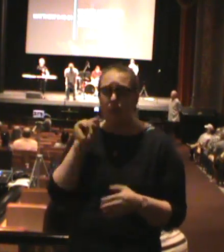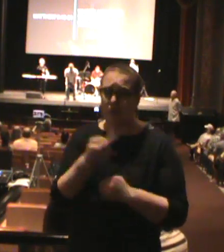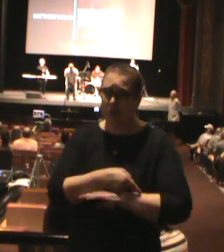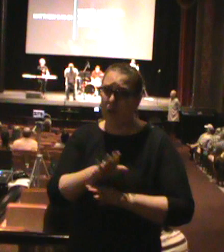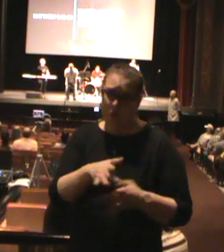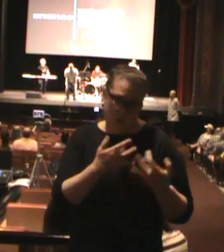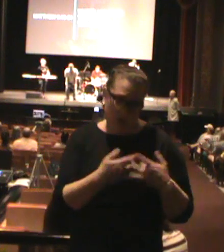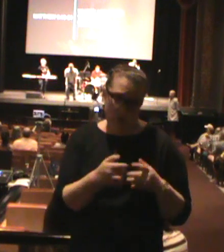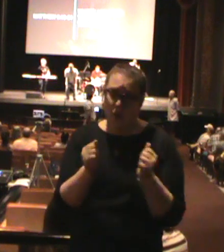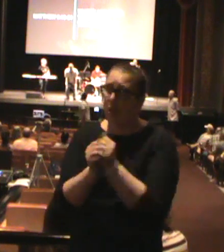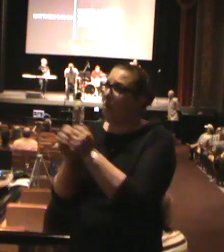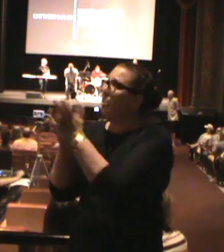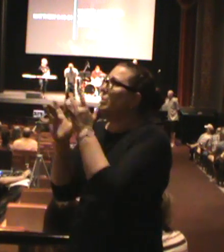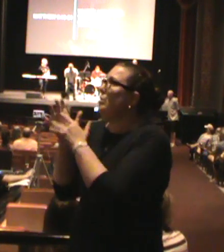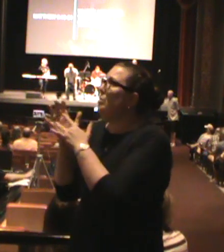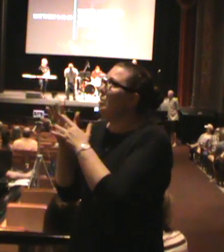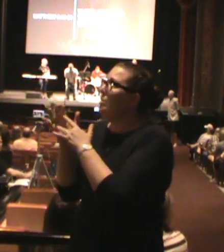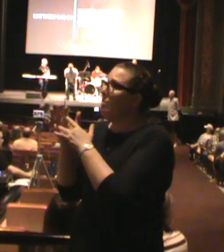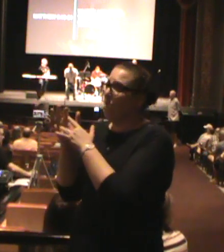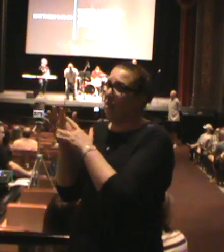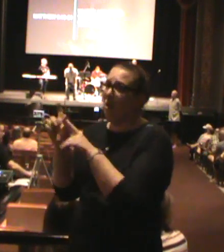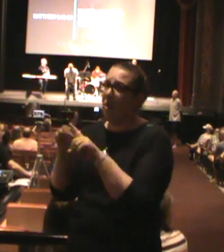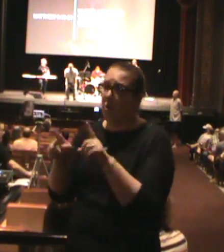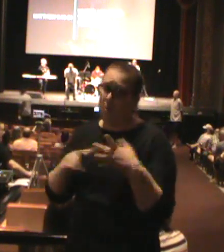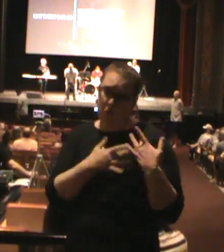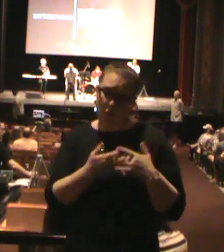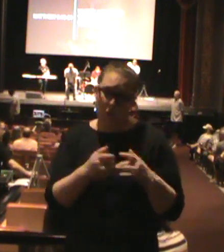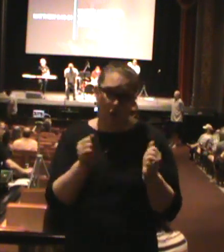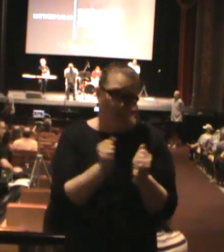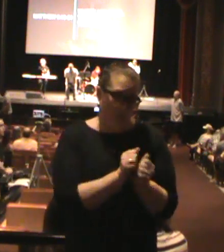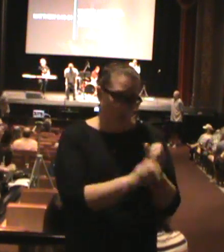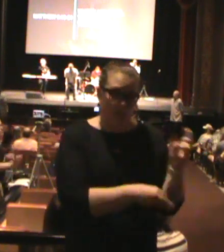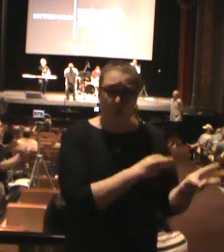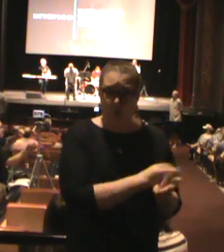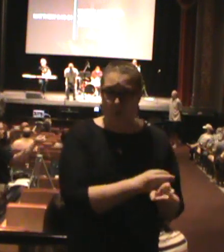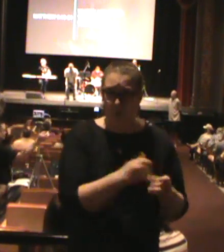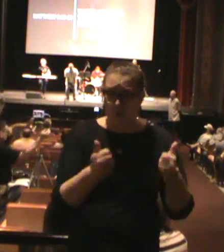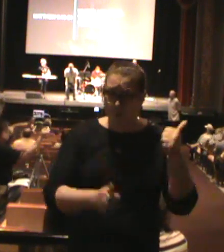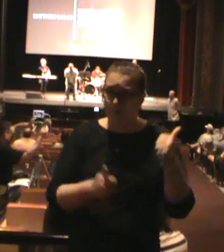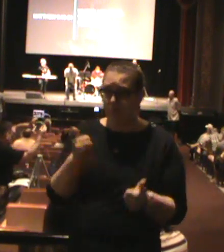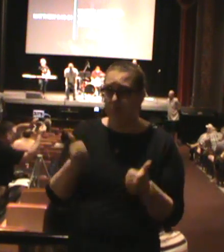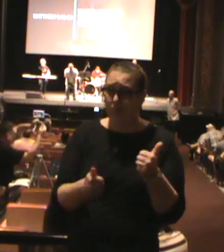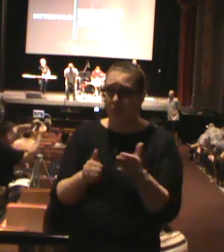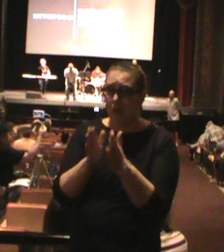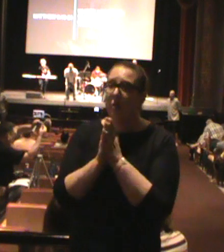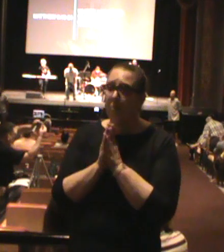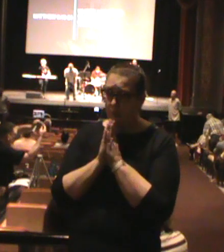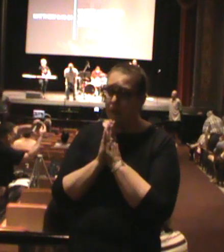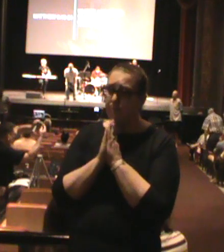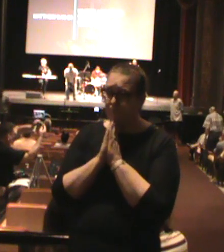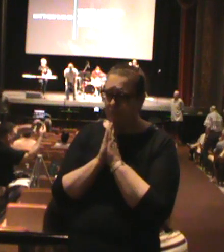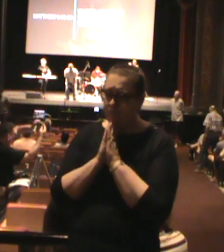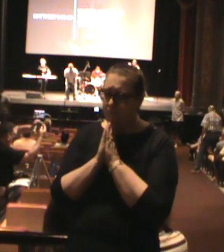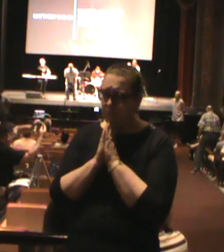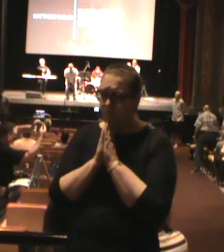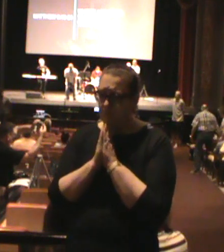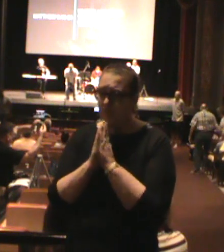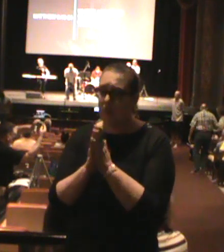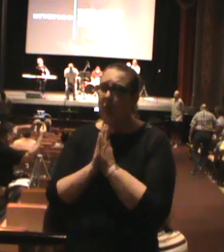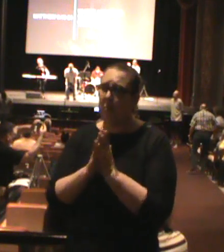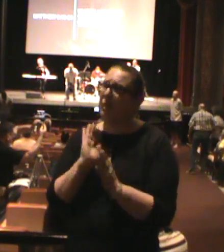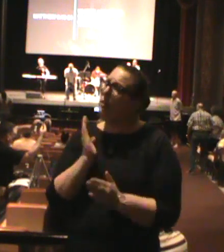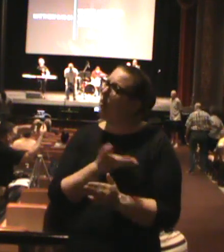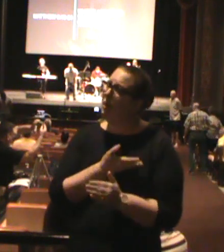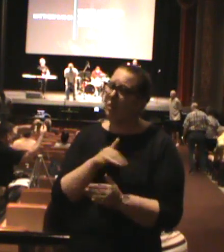your heart with Jesus or is your heart with the things of this world? I'm going to ask you just to pray. pray for us as